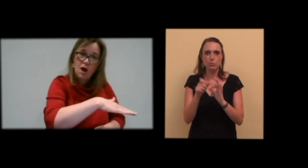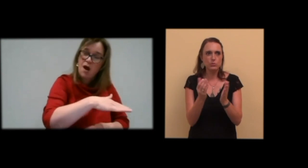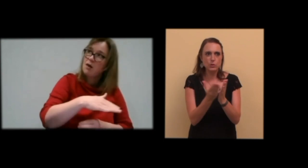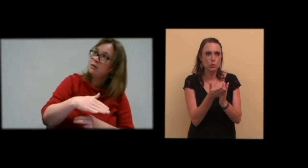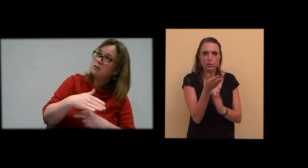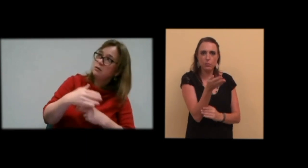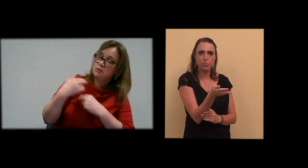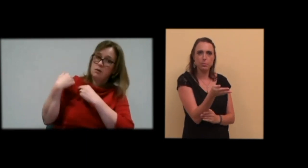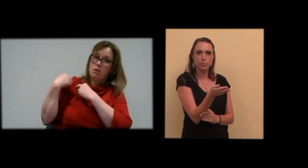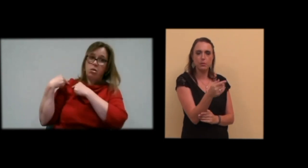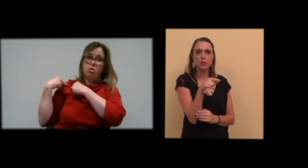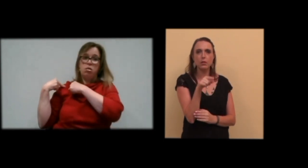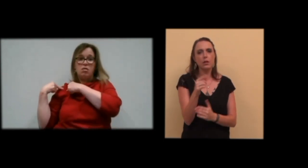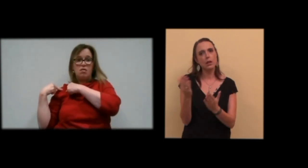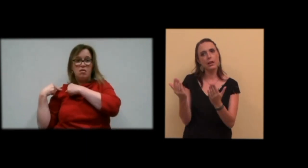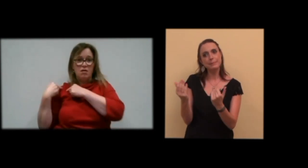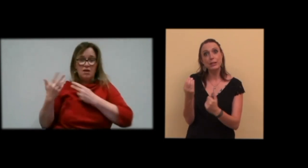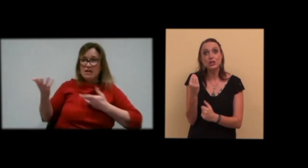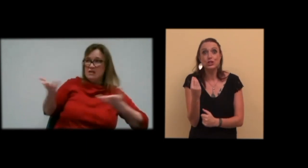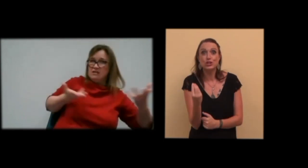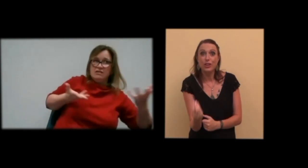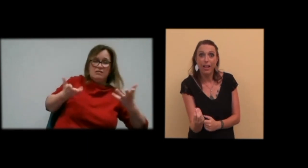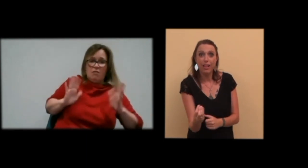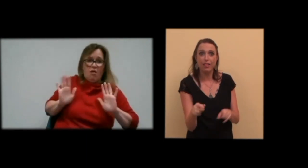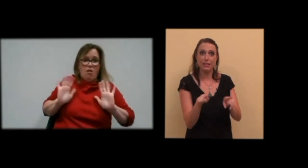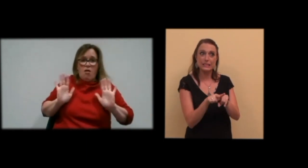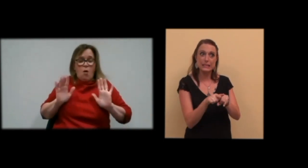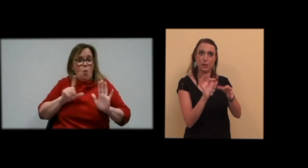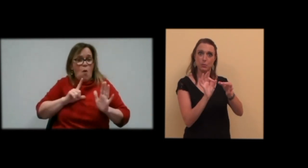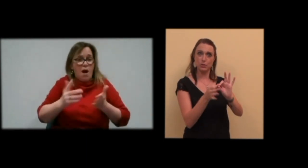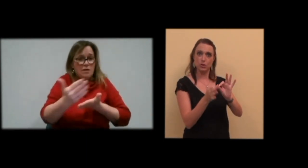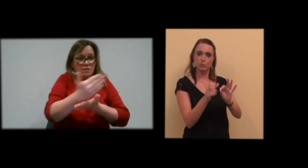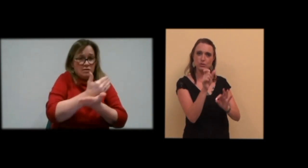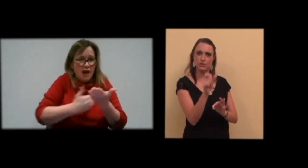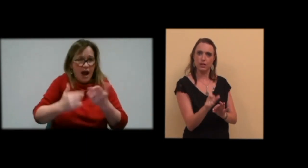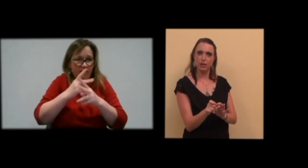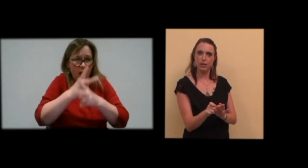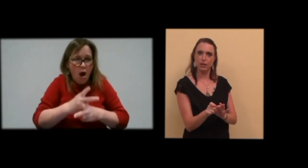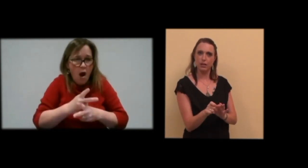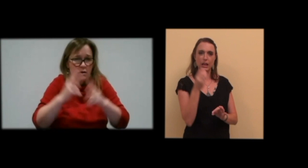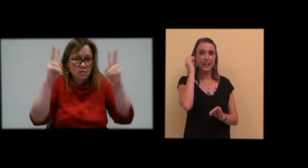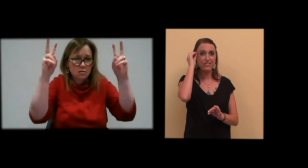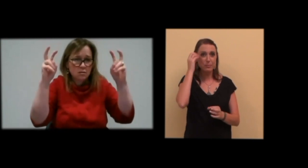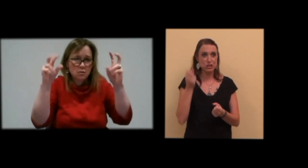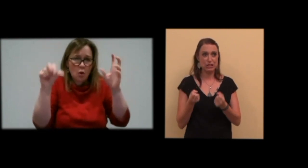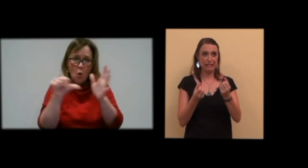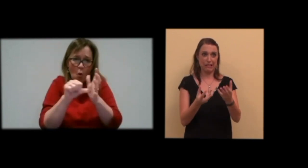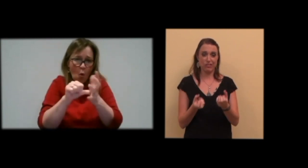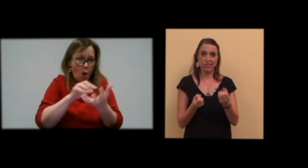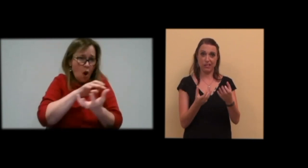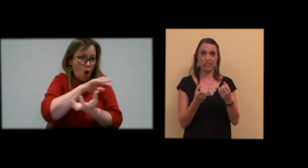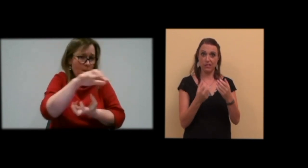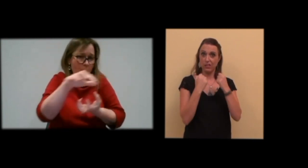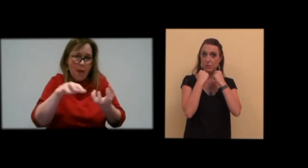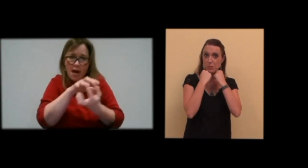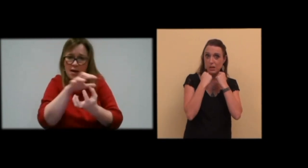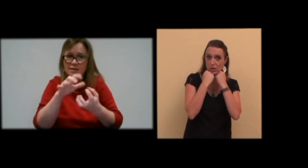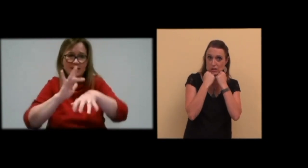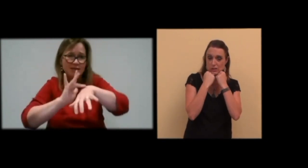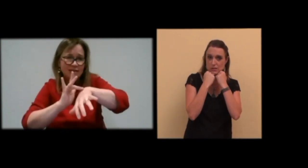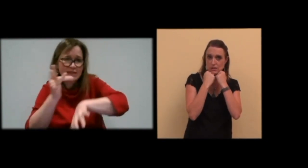isn't always an interpreter brought into the school environment, and they are expecting the child to relay that